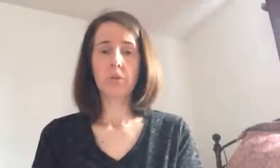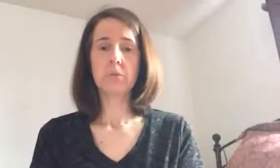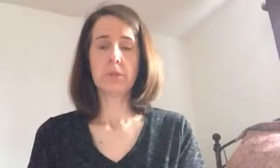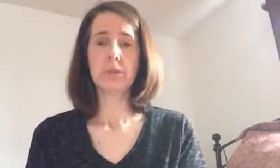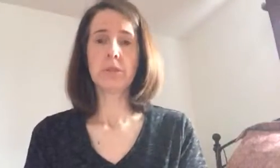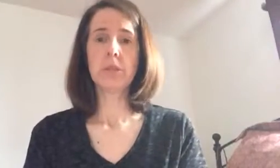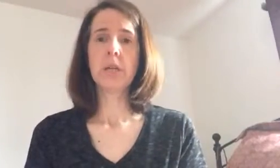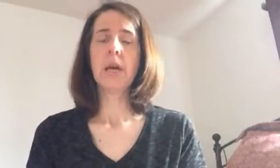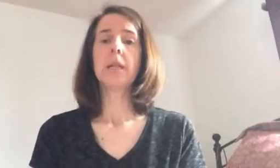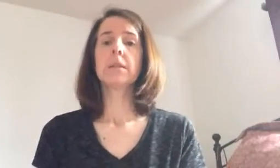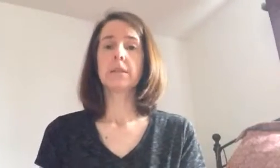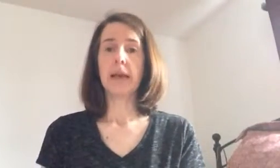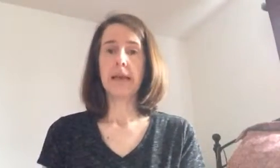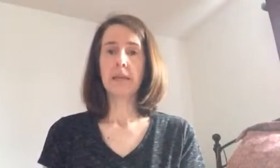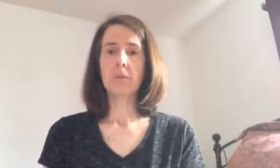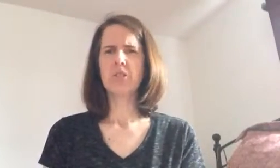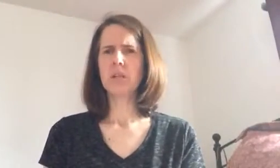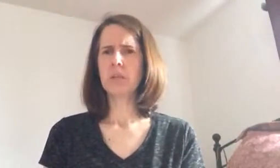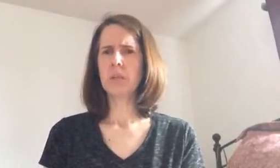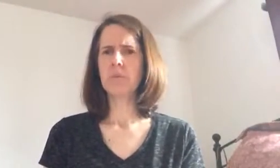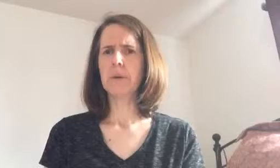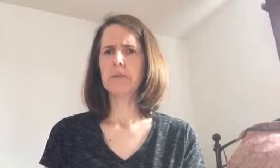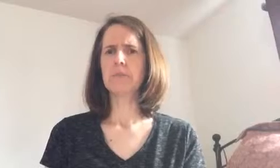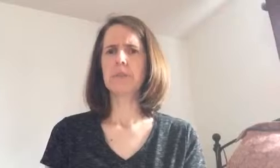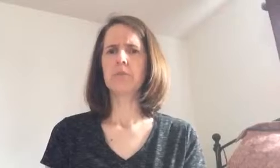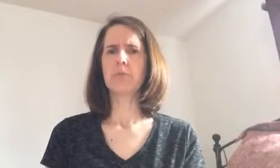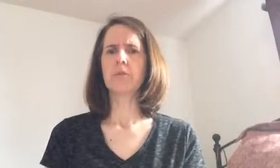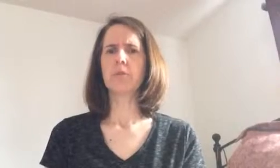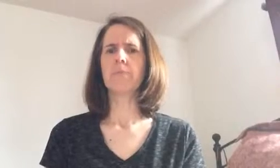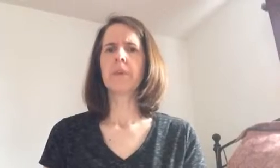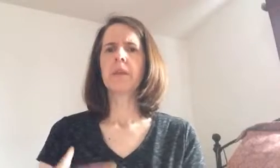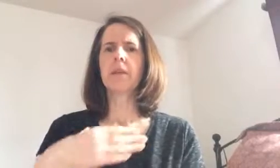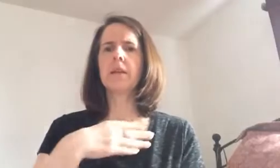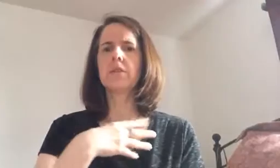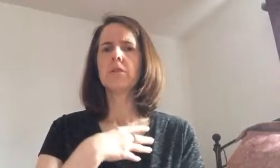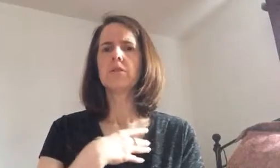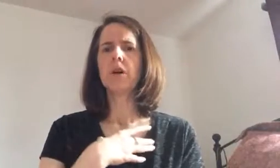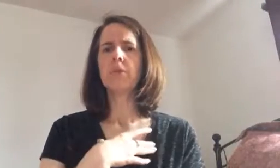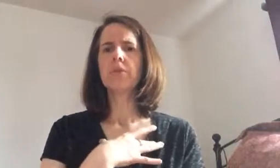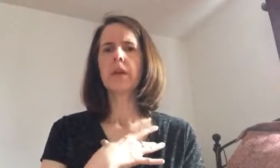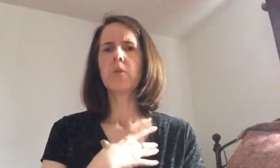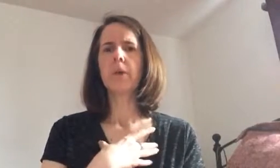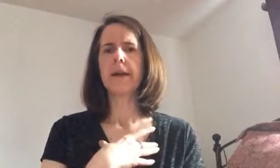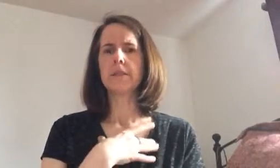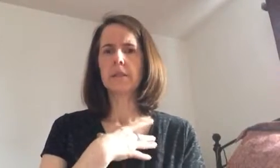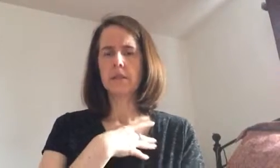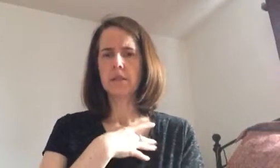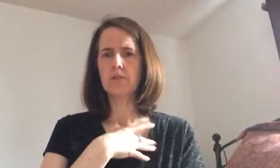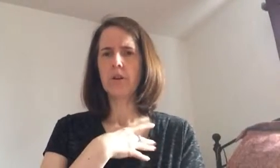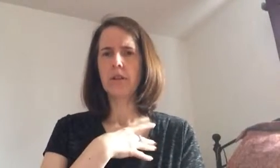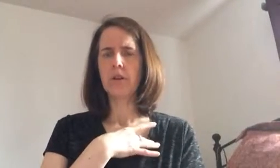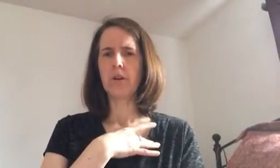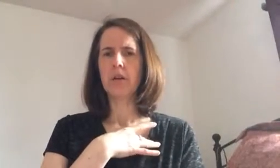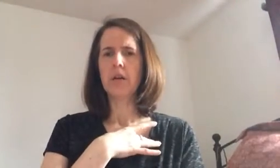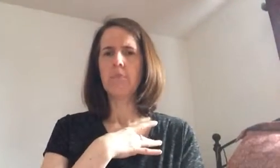also learned like, which I think we might have learned last week too. It looks almost like white. Start here, but